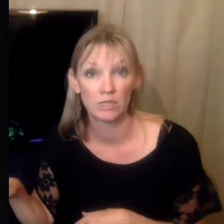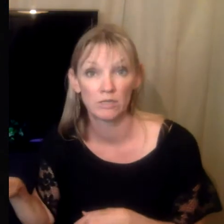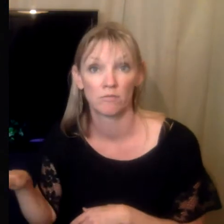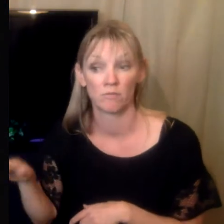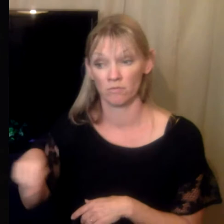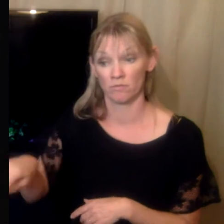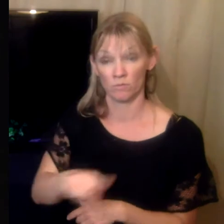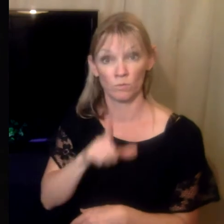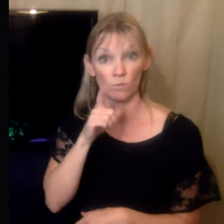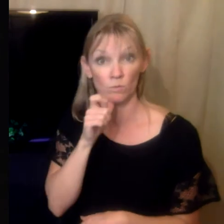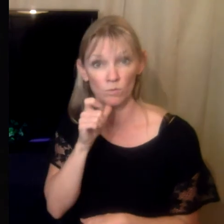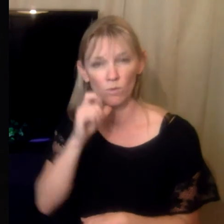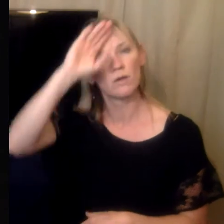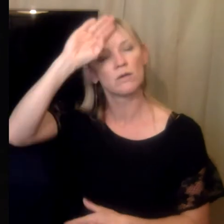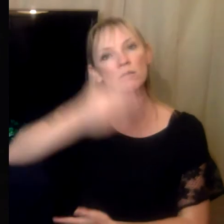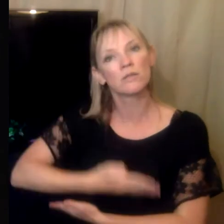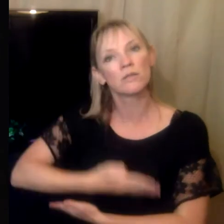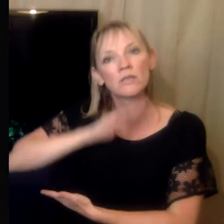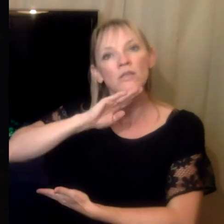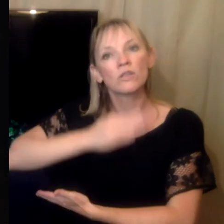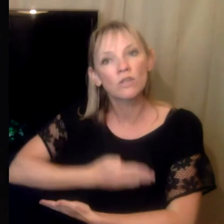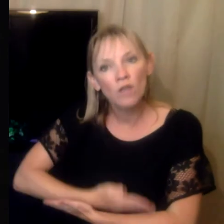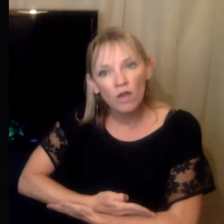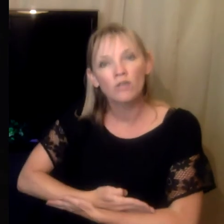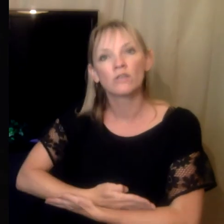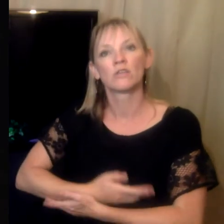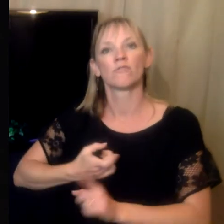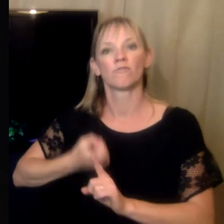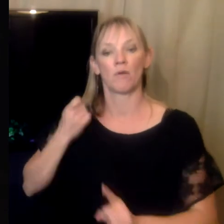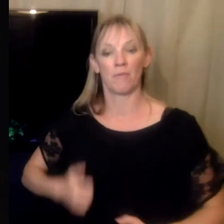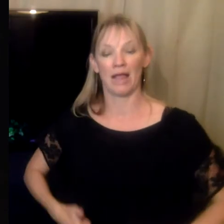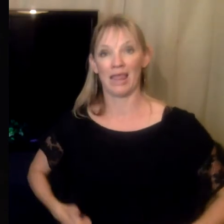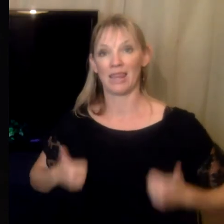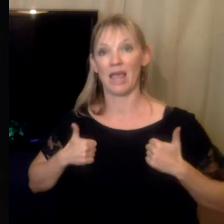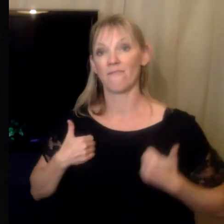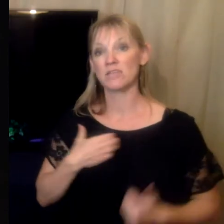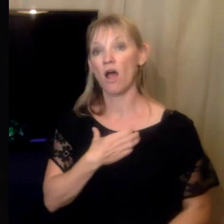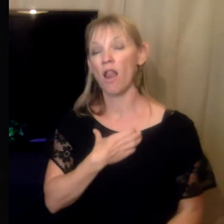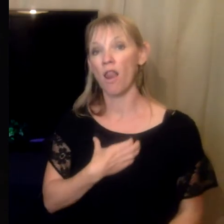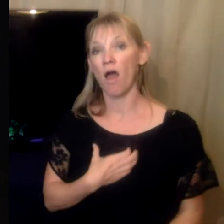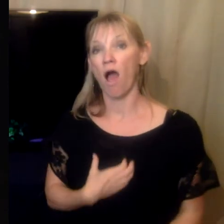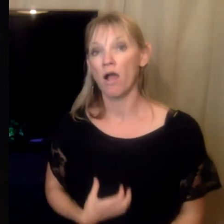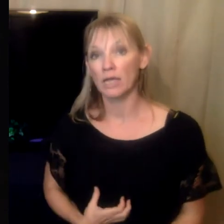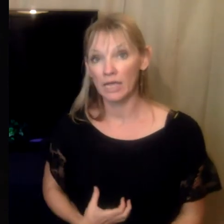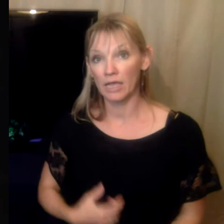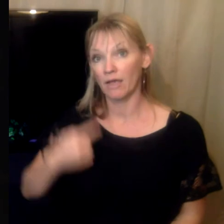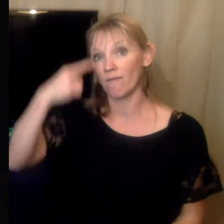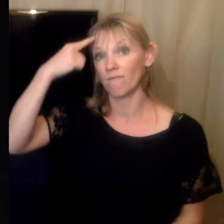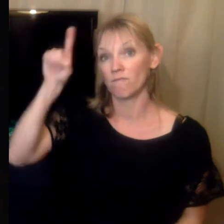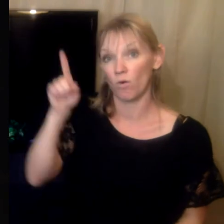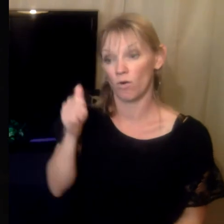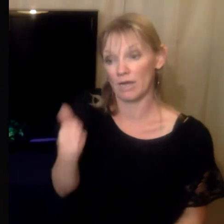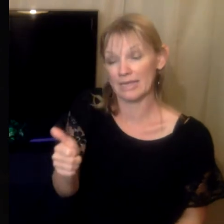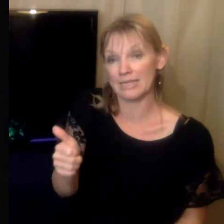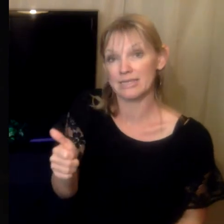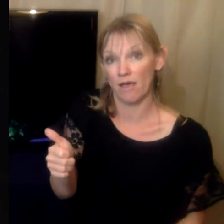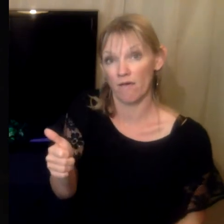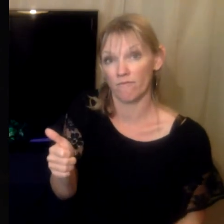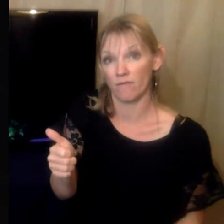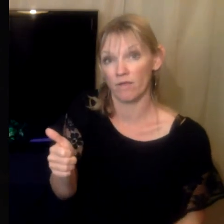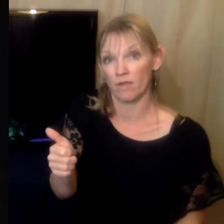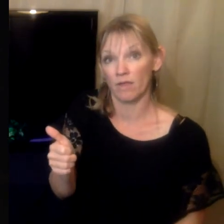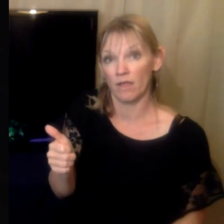are the sons and daughters of life's longing for itself. They come through you,